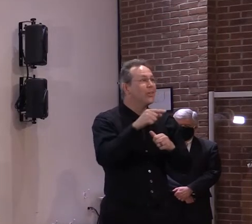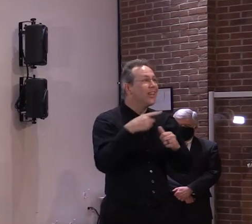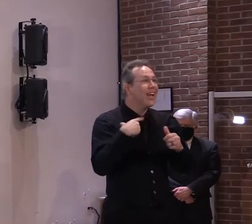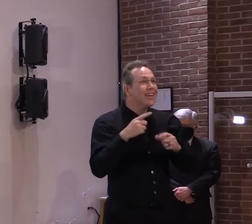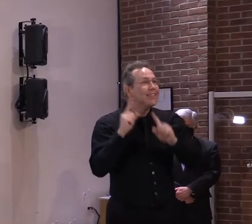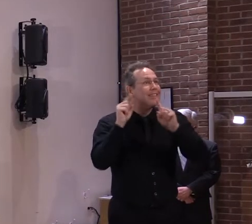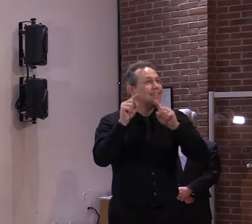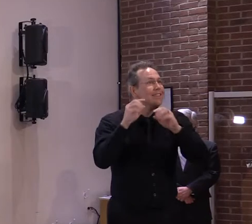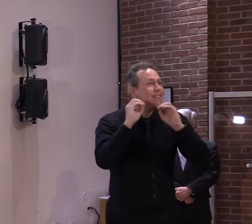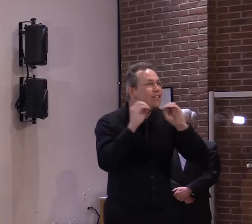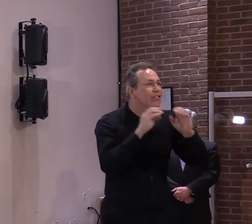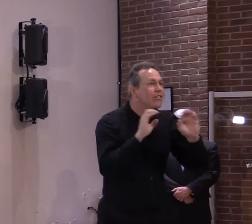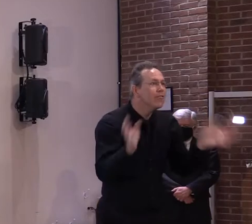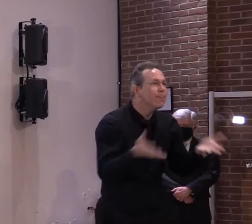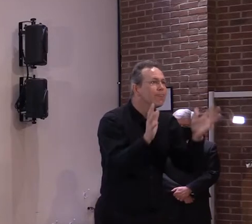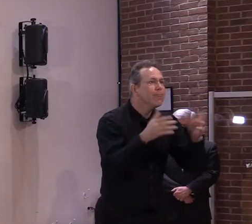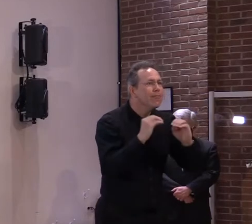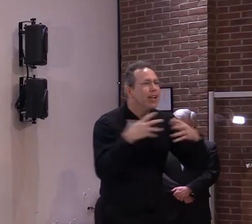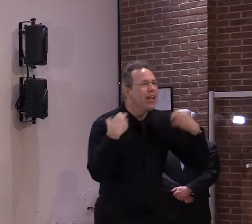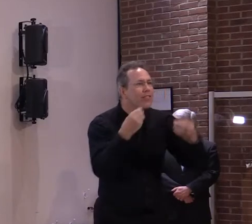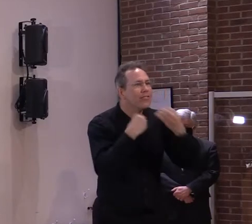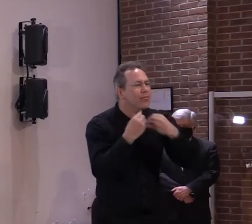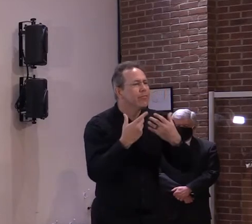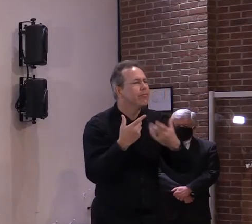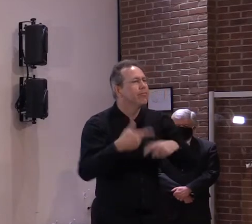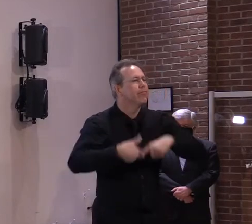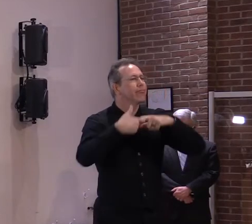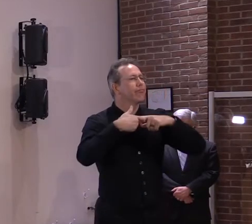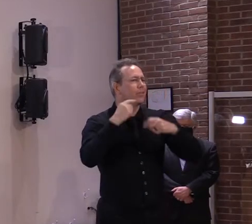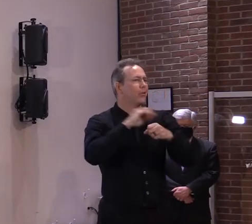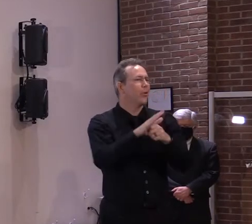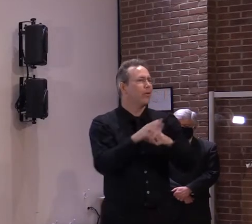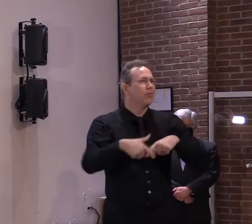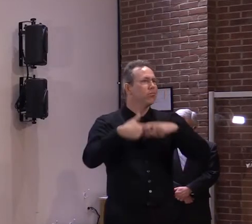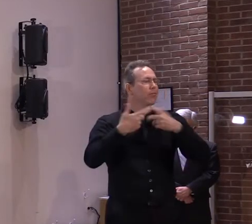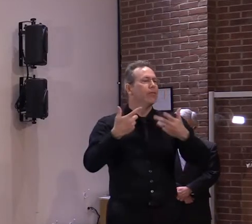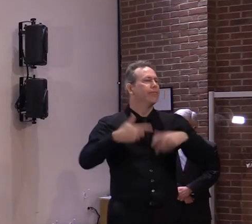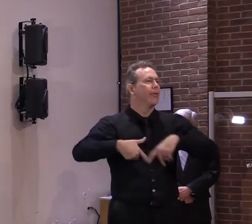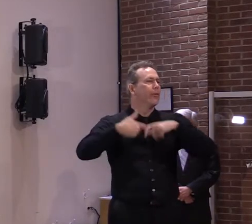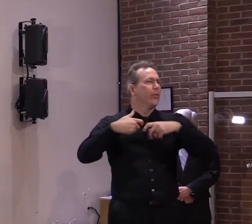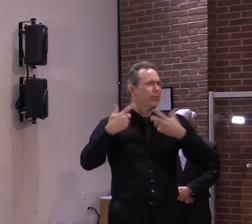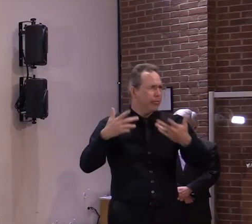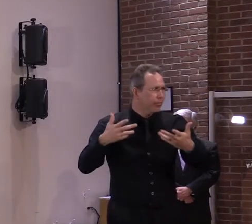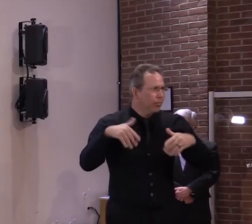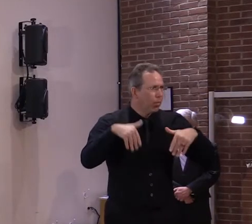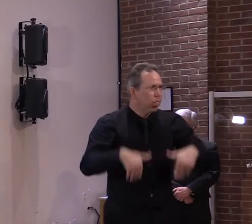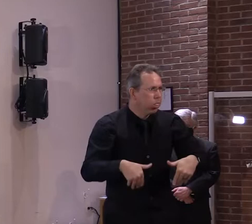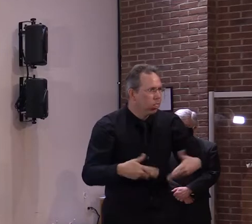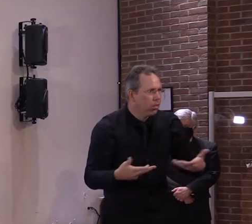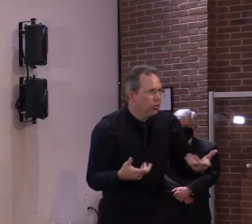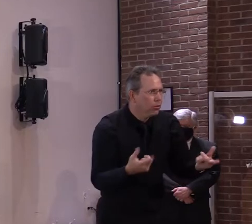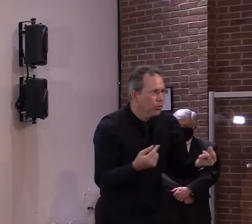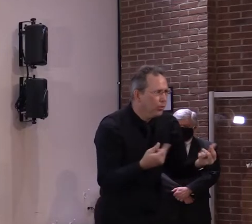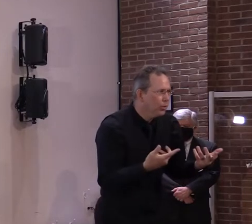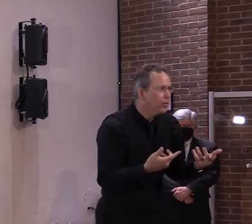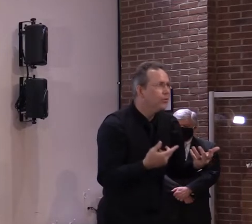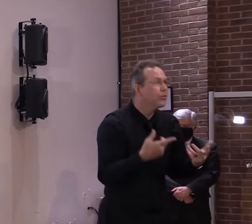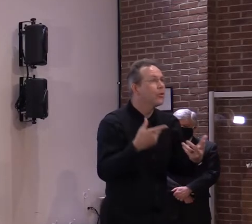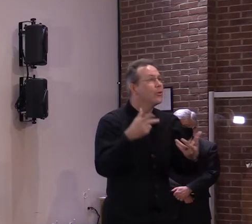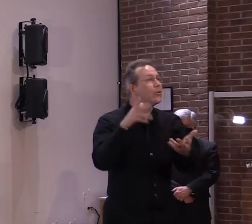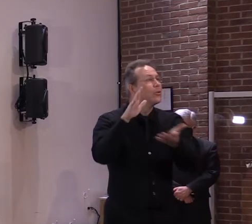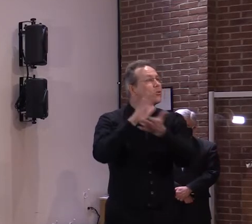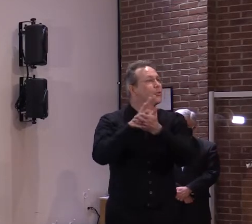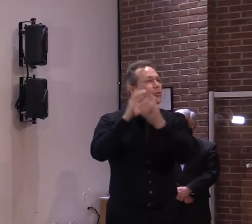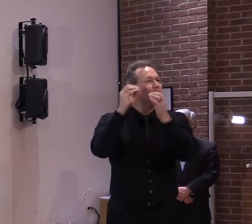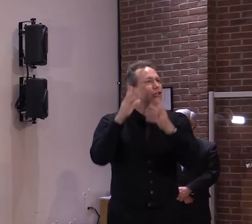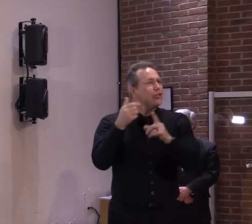And teachers alone are noticing the rates of weight problems going up in their school